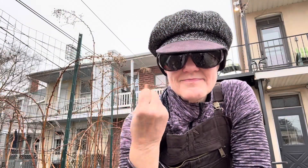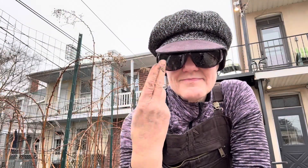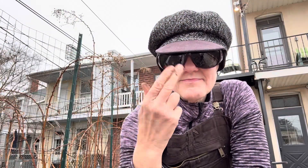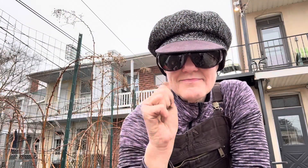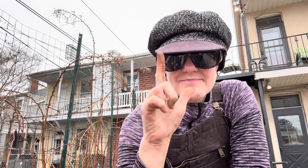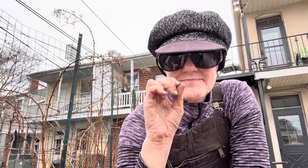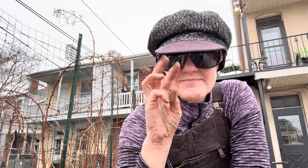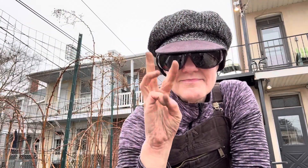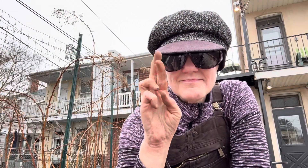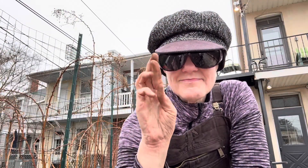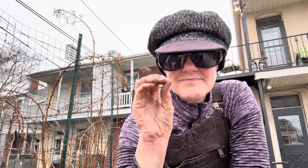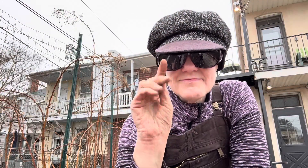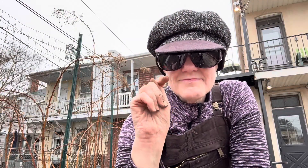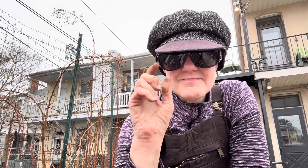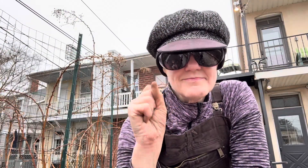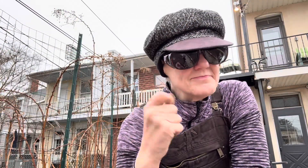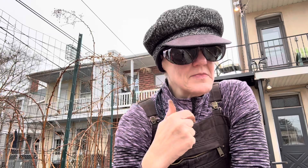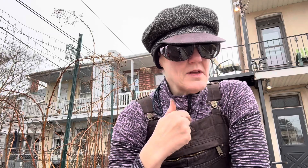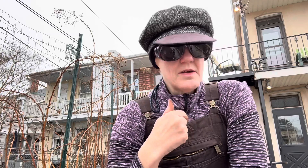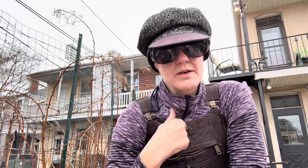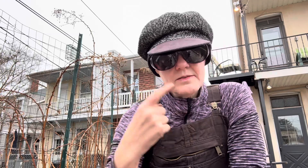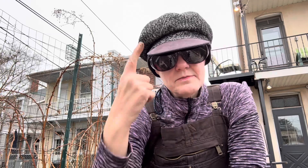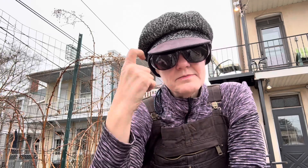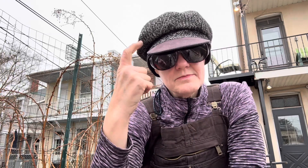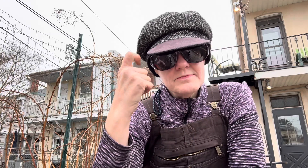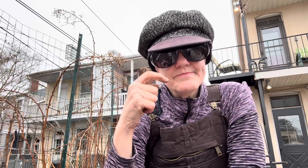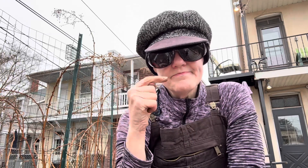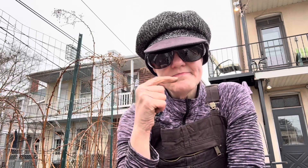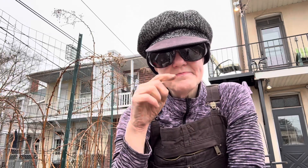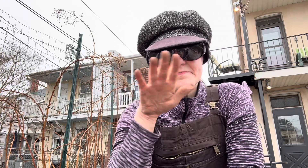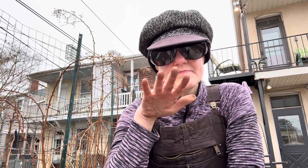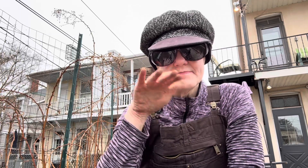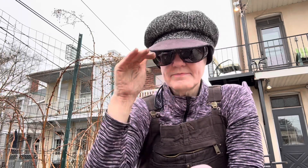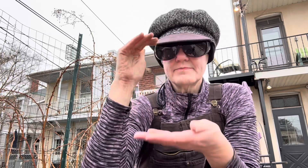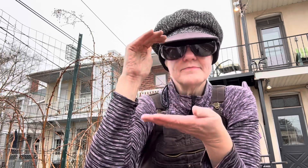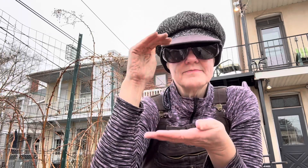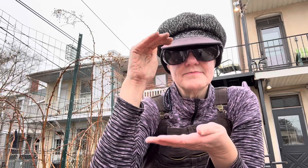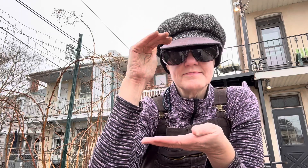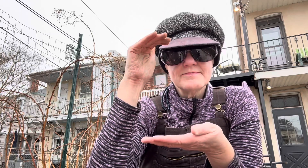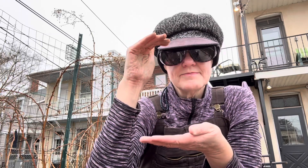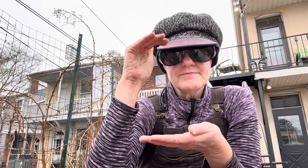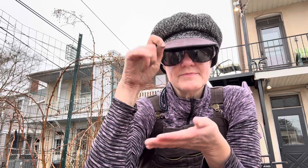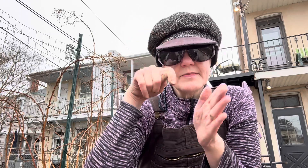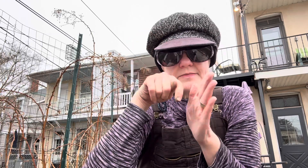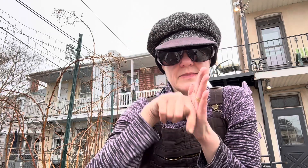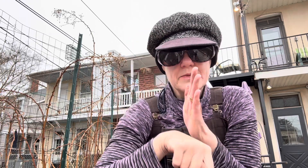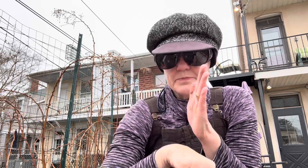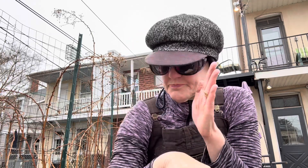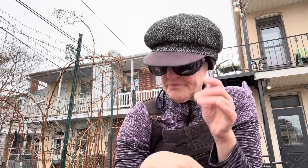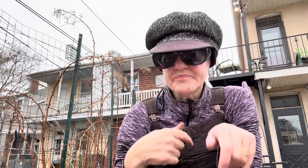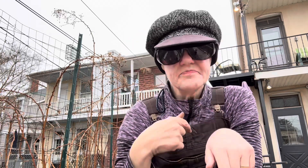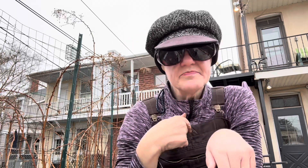Blueberry bushes have very shallow roots. I suspect that this plant's going to be about that